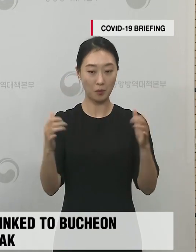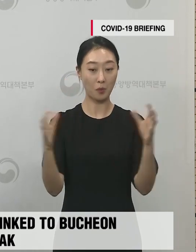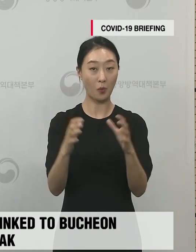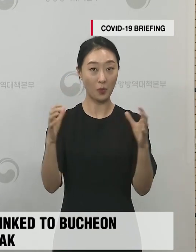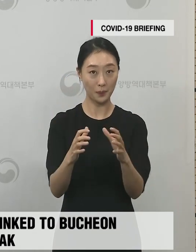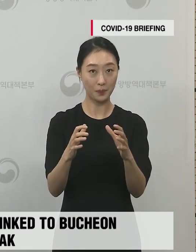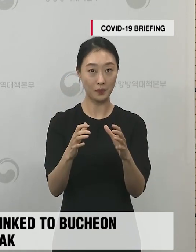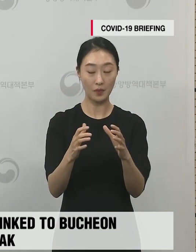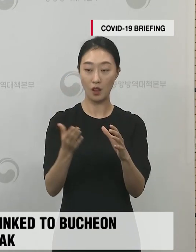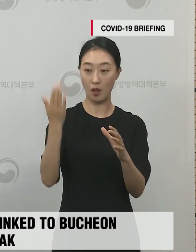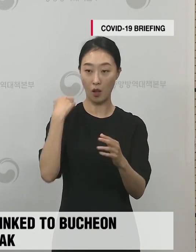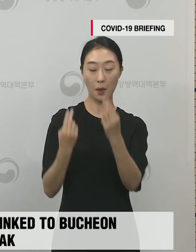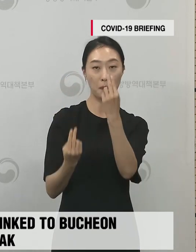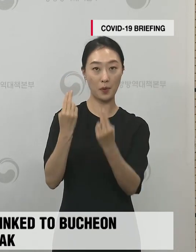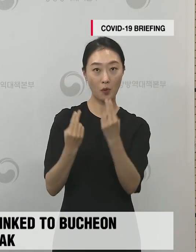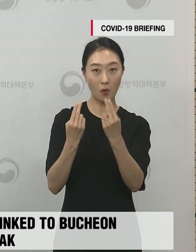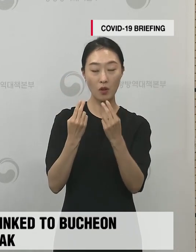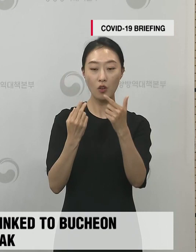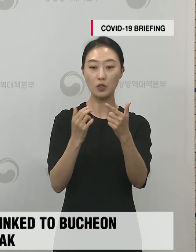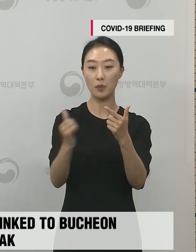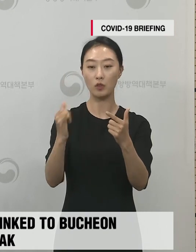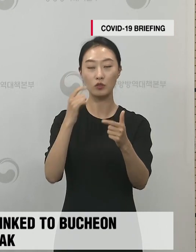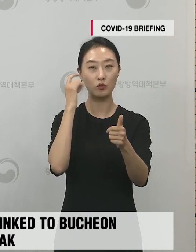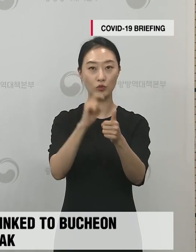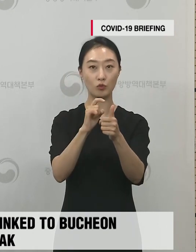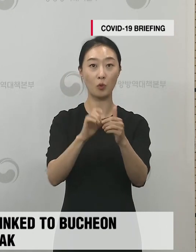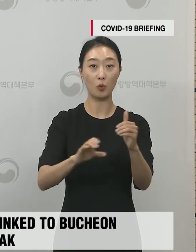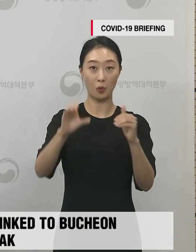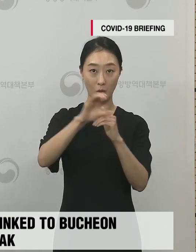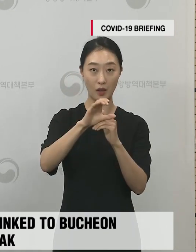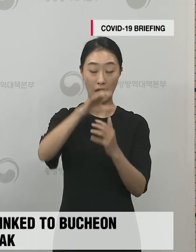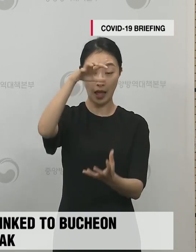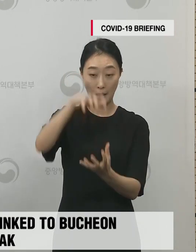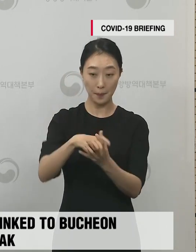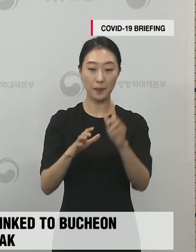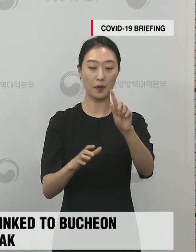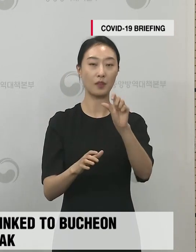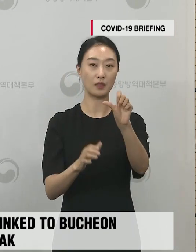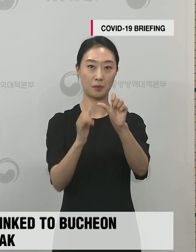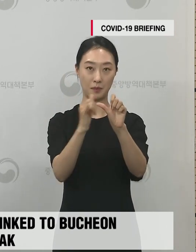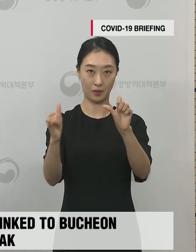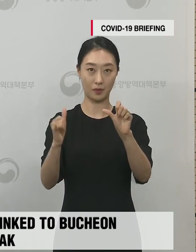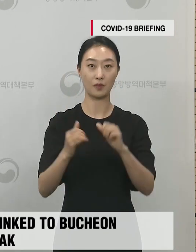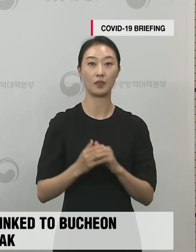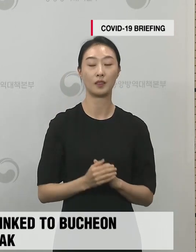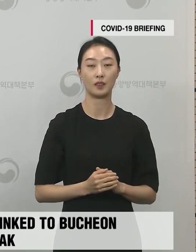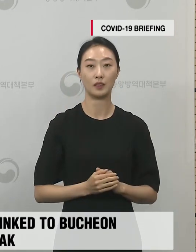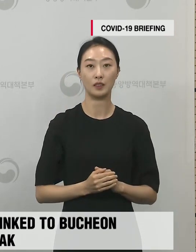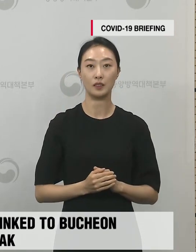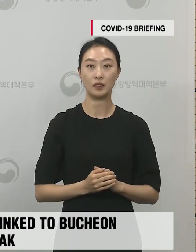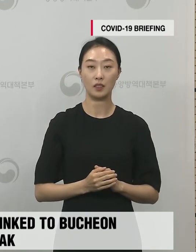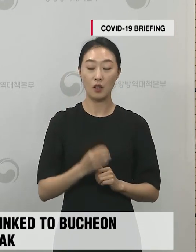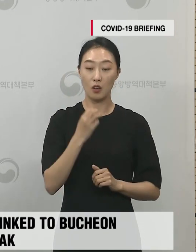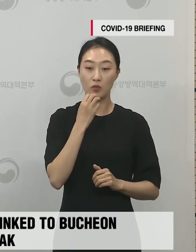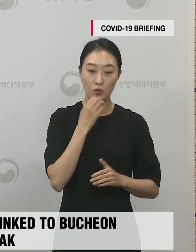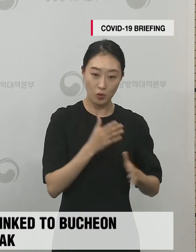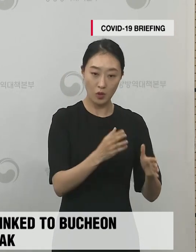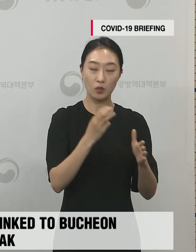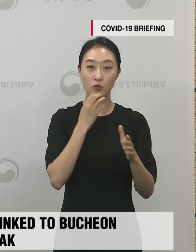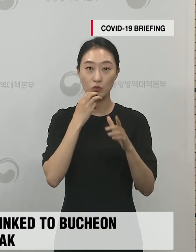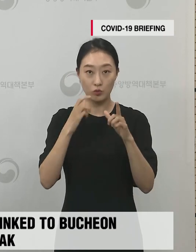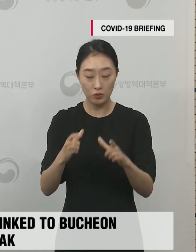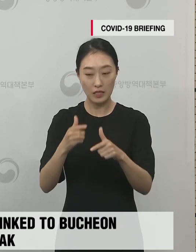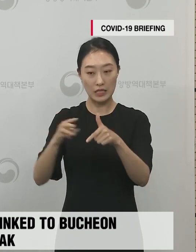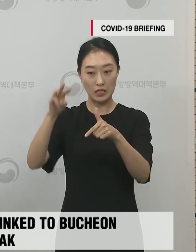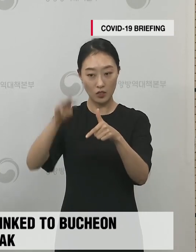pastor group in Gungpo and Anyang area in Gyeonggi-do province, we have 6 more patients, with a total